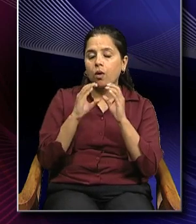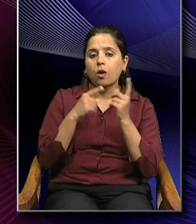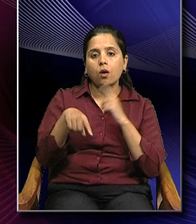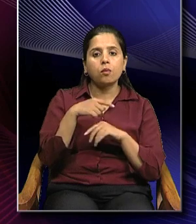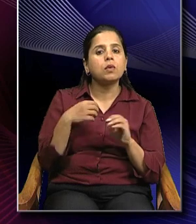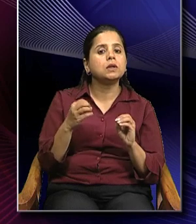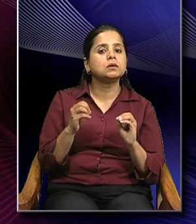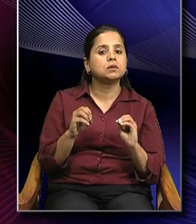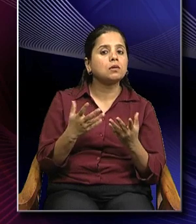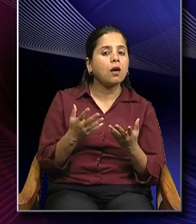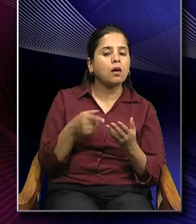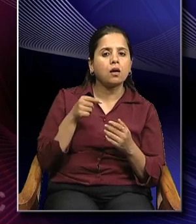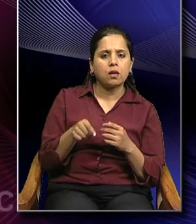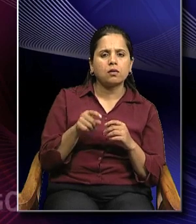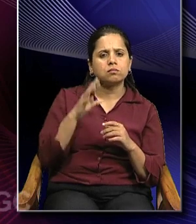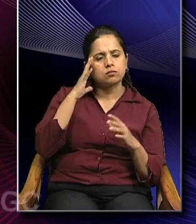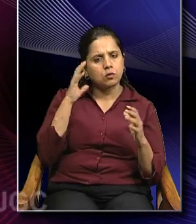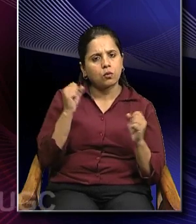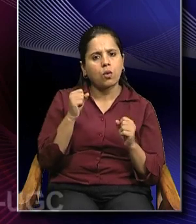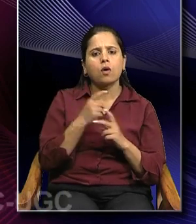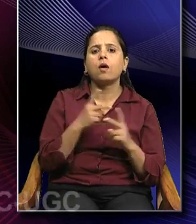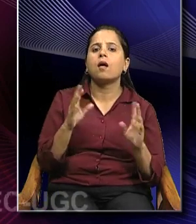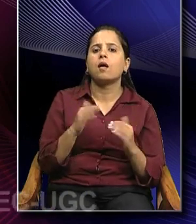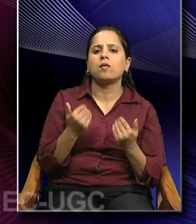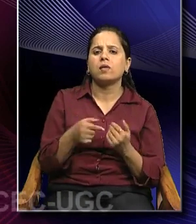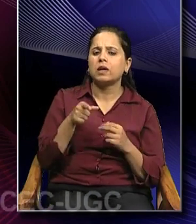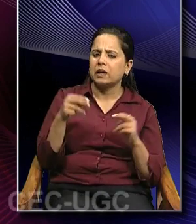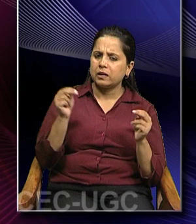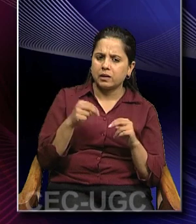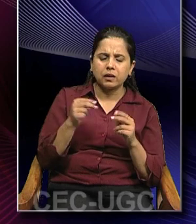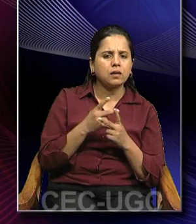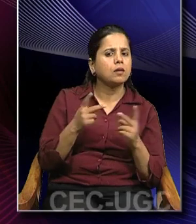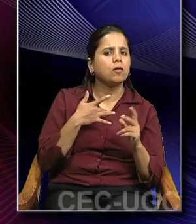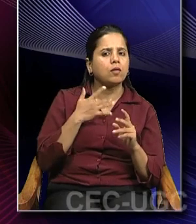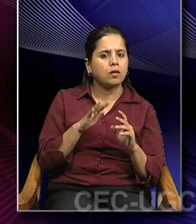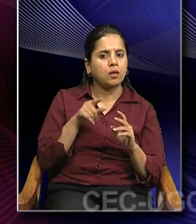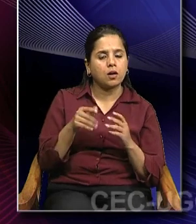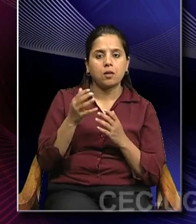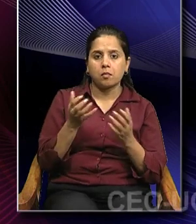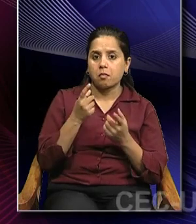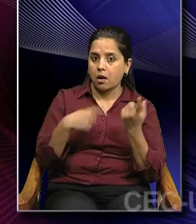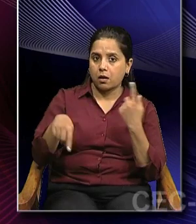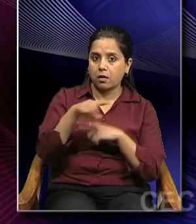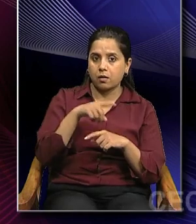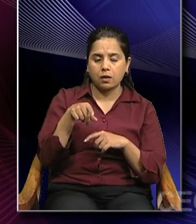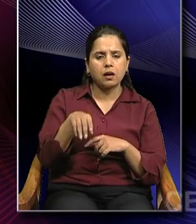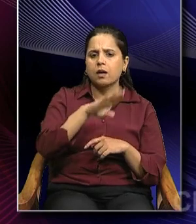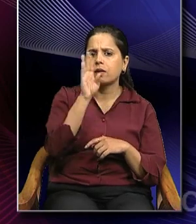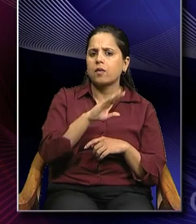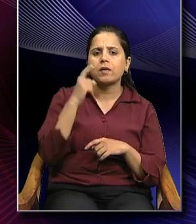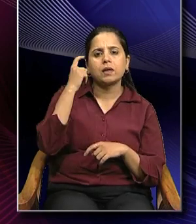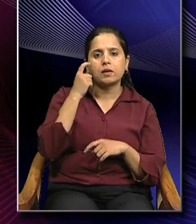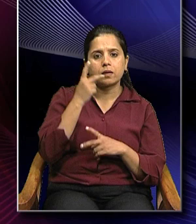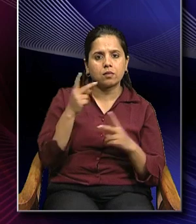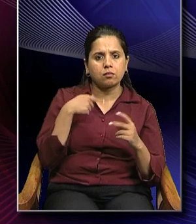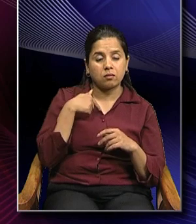became very convenient, and it was much needed. So, even marketers, they could never think of